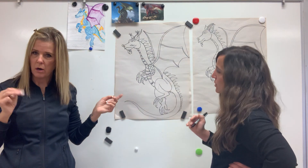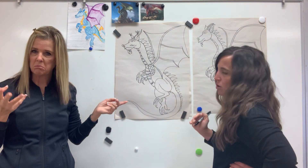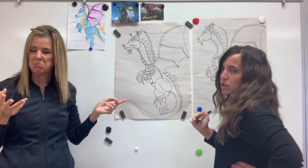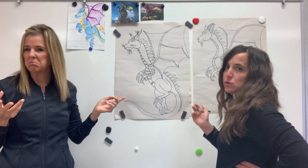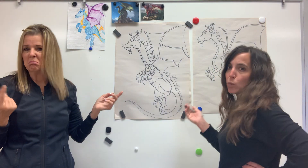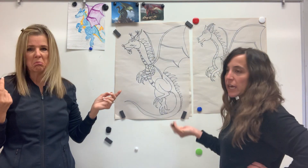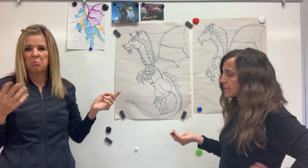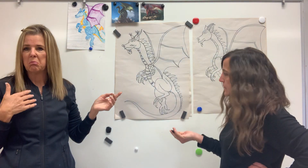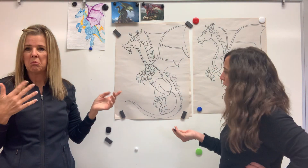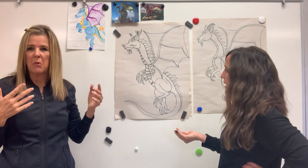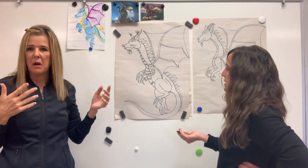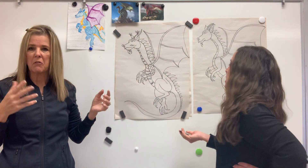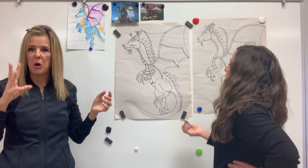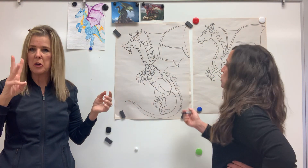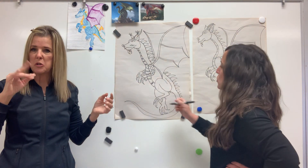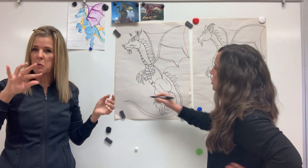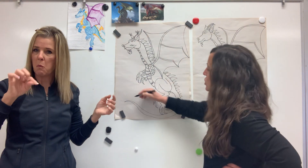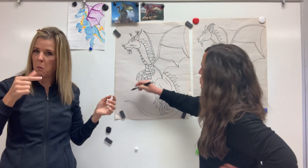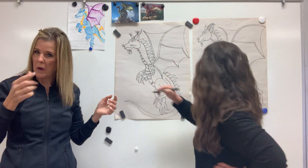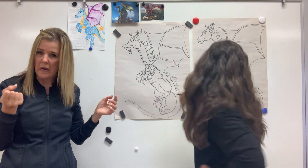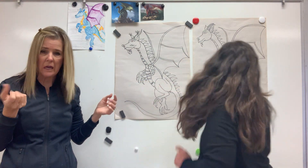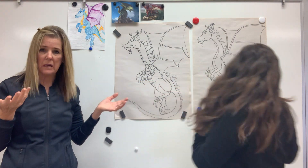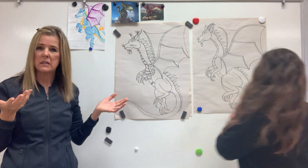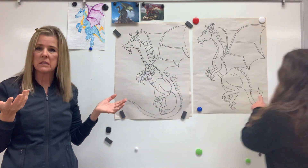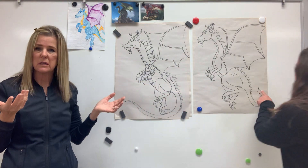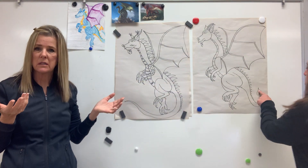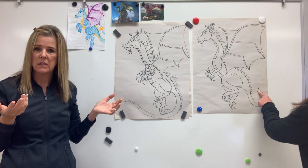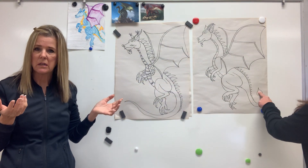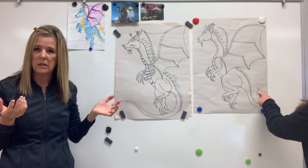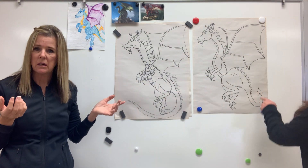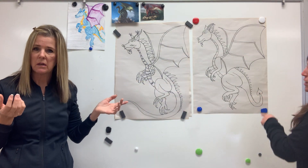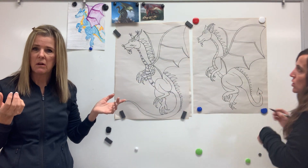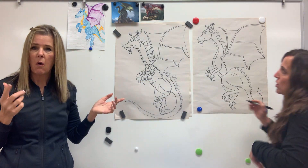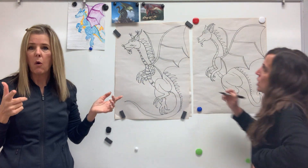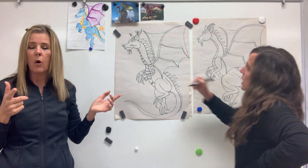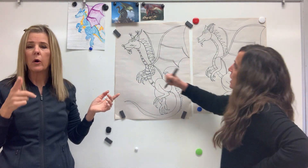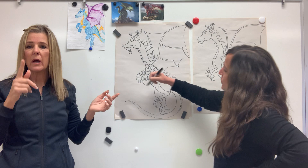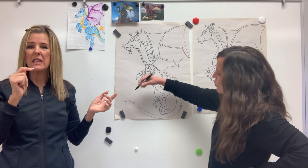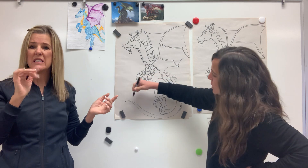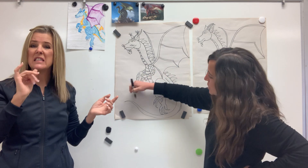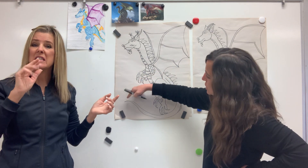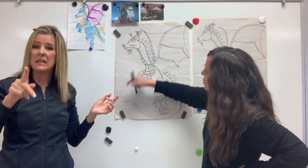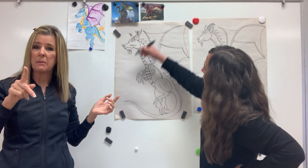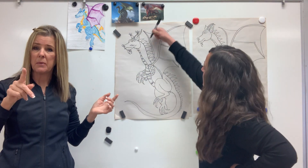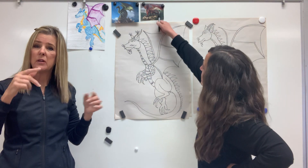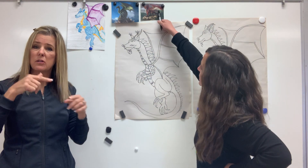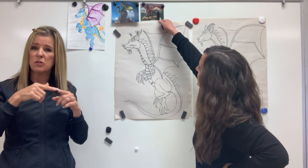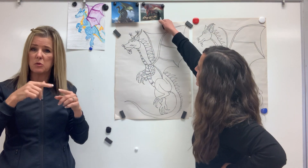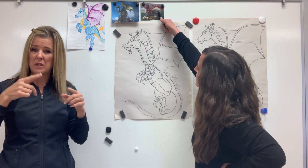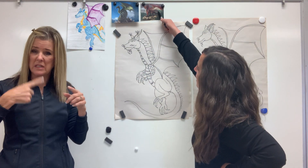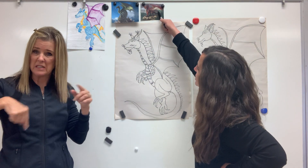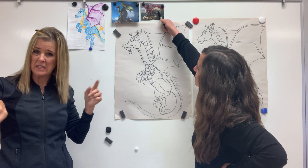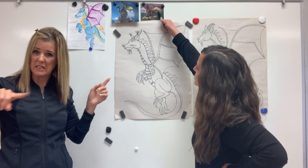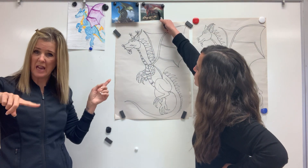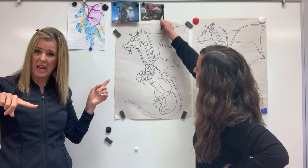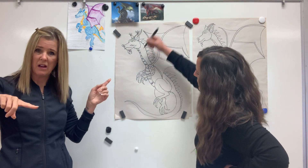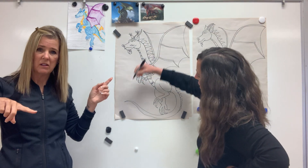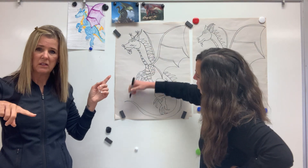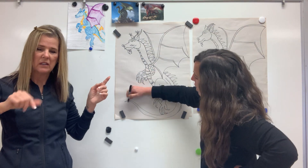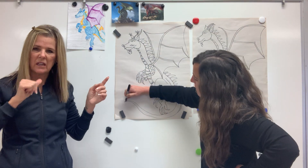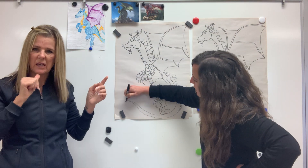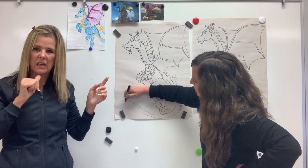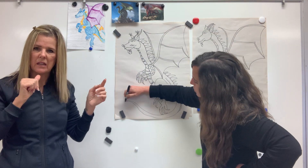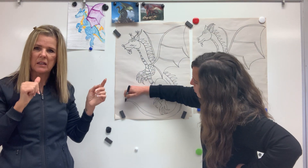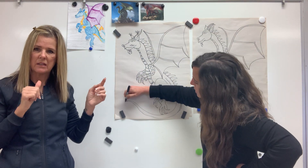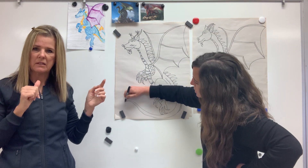sort of pattern on his wings, guys. You could do a tip to his tail if you wanted to. Like, this guy doesn't have a tip to his